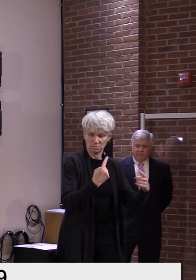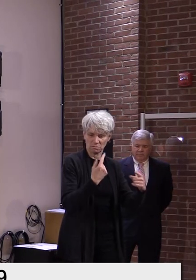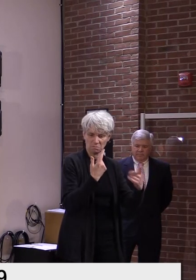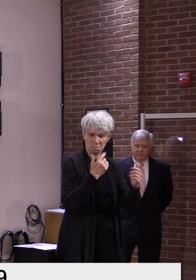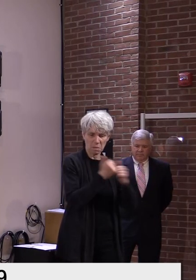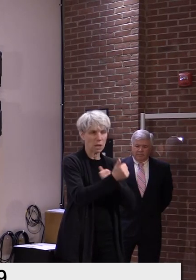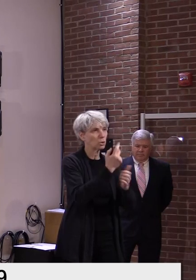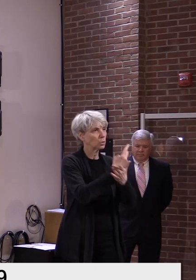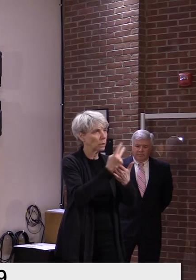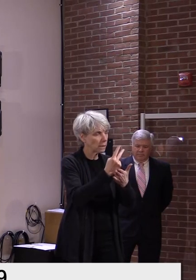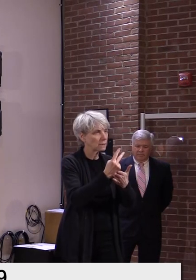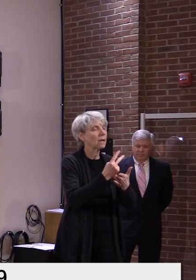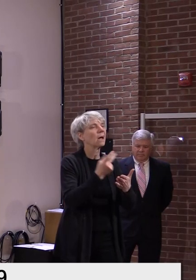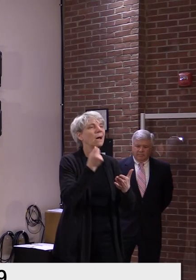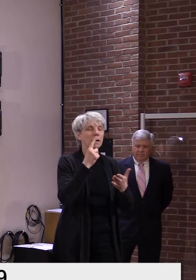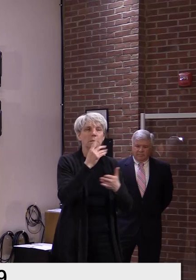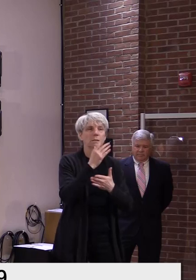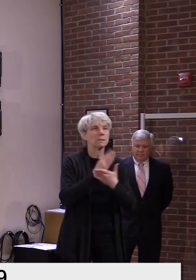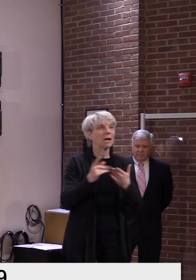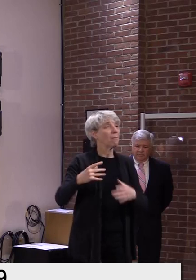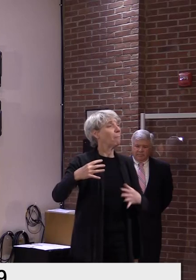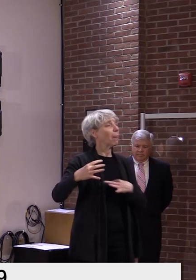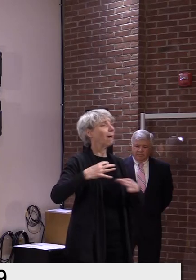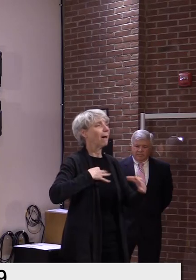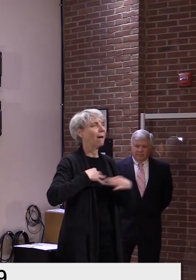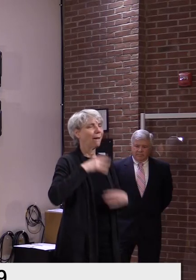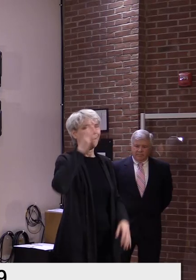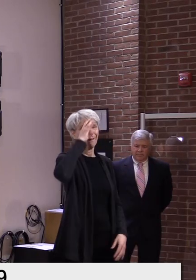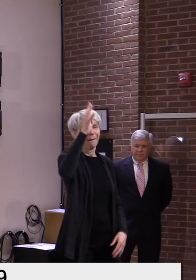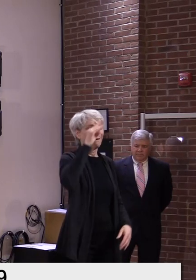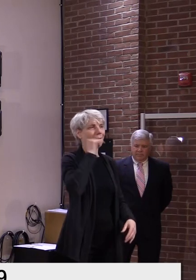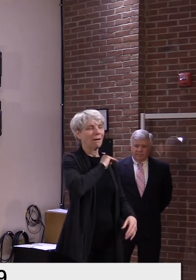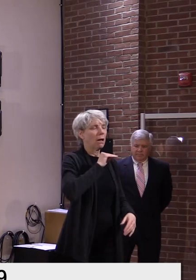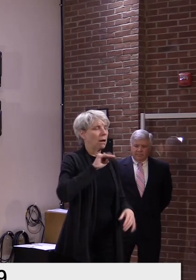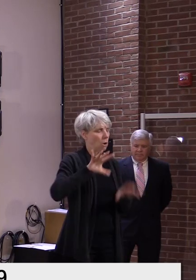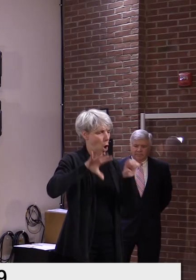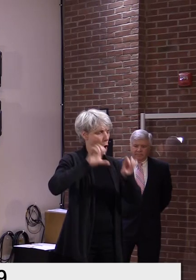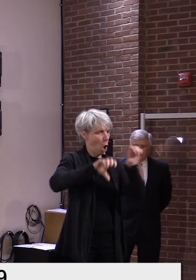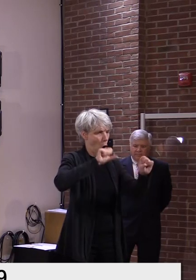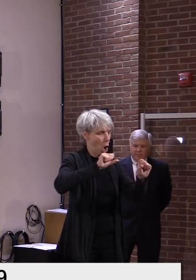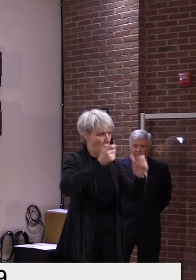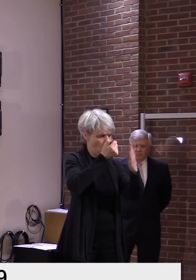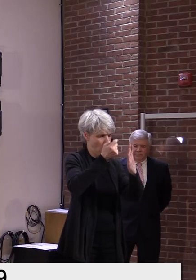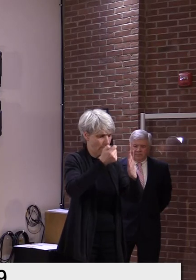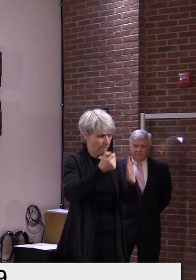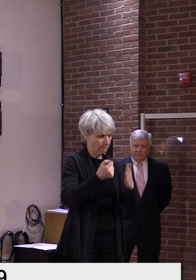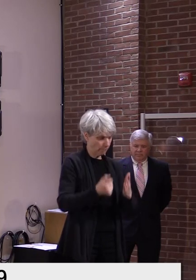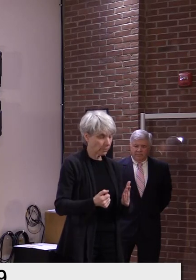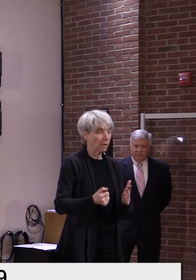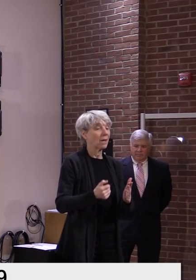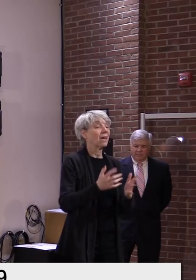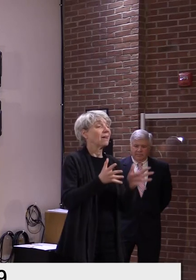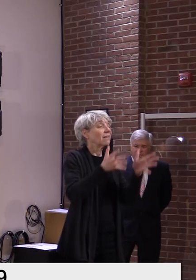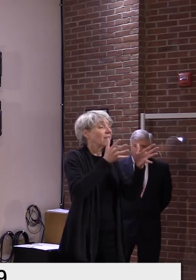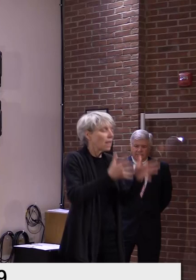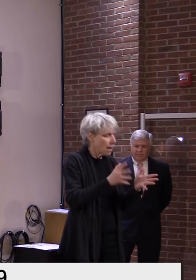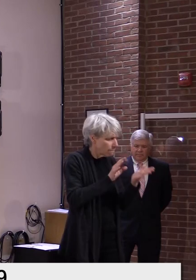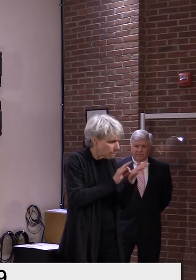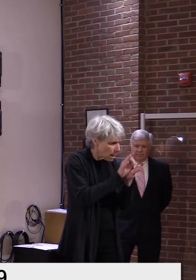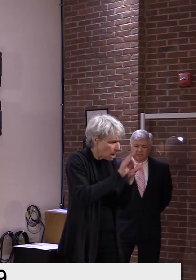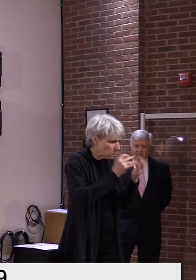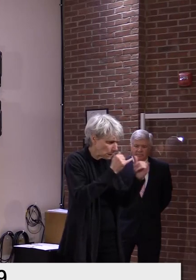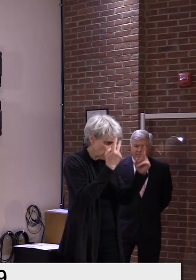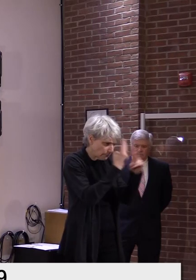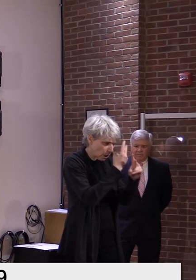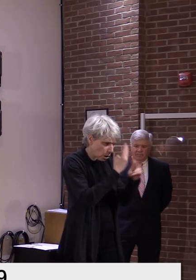means we were able to stop so many claims from going into the system. It's also impacting what would be the number of continued claims, which